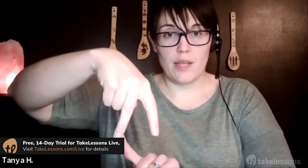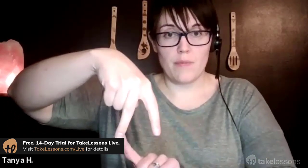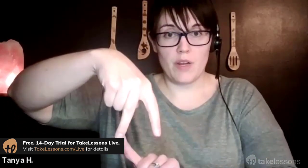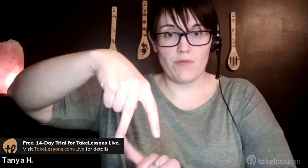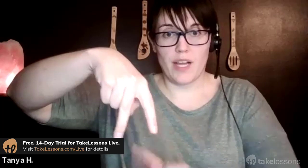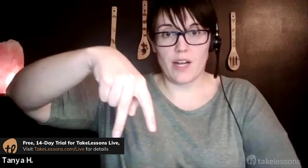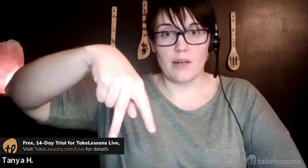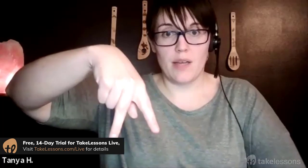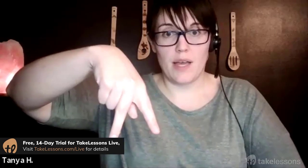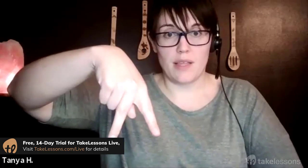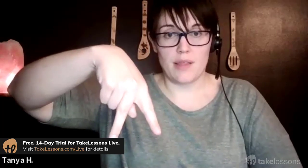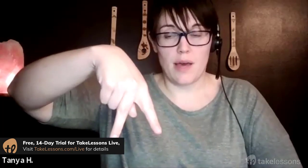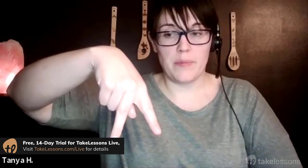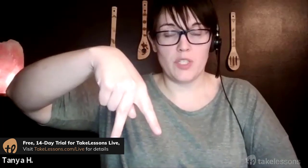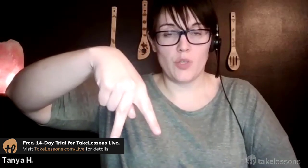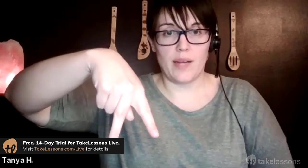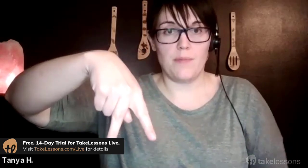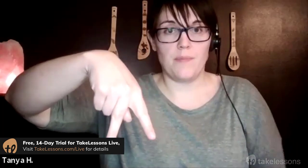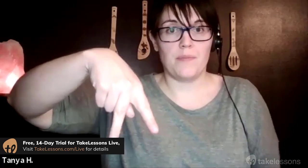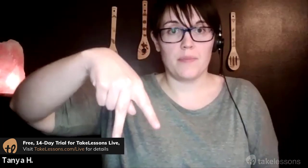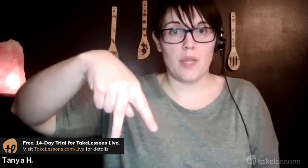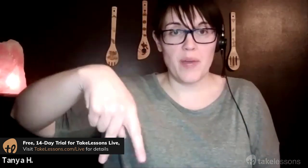middle finger and the thumb in between. P.